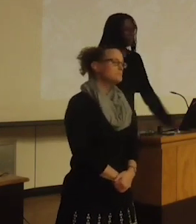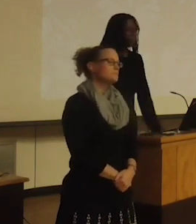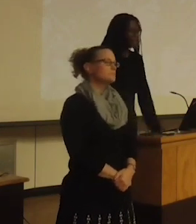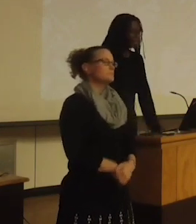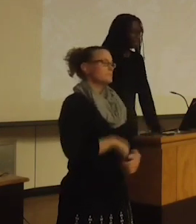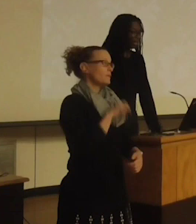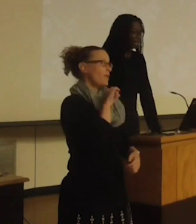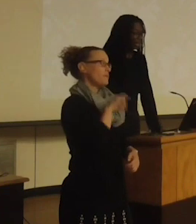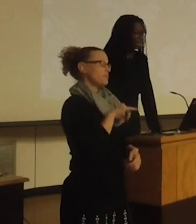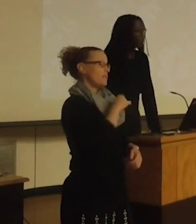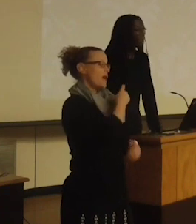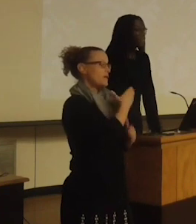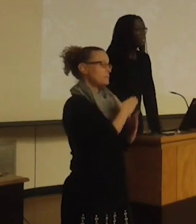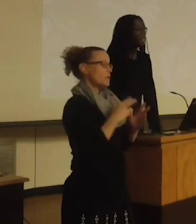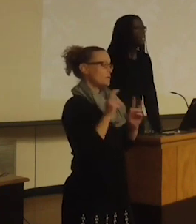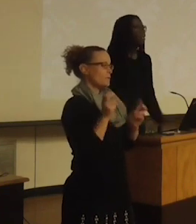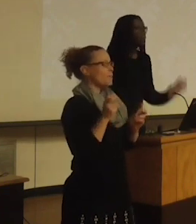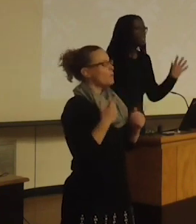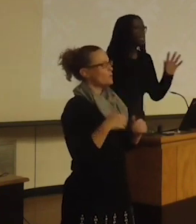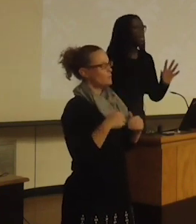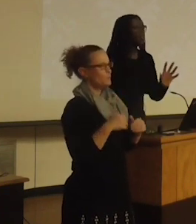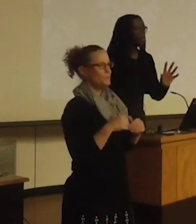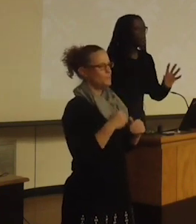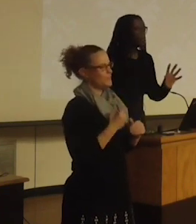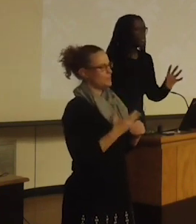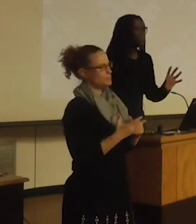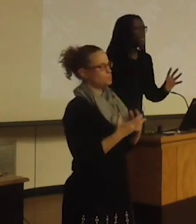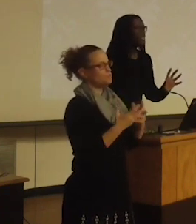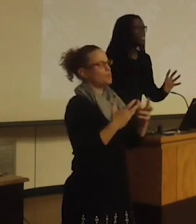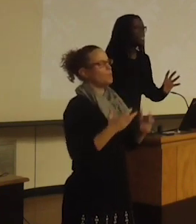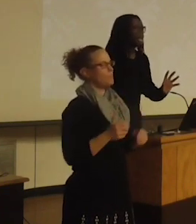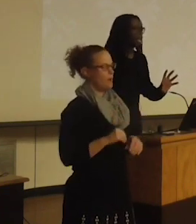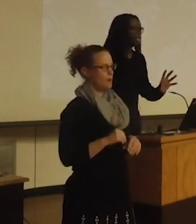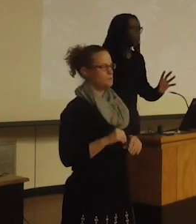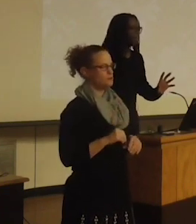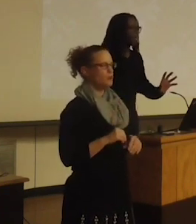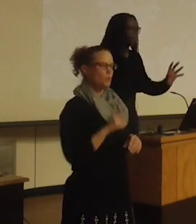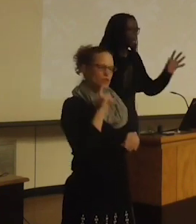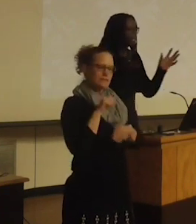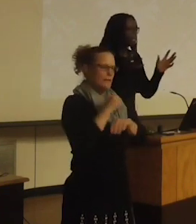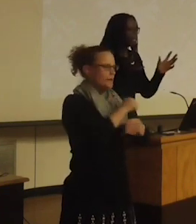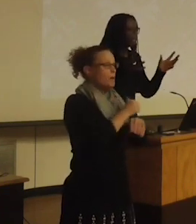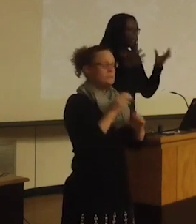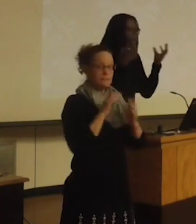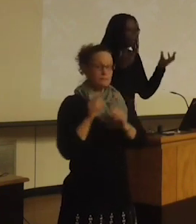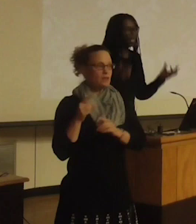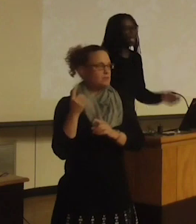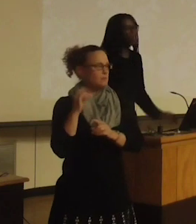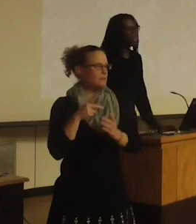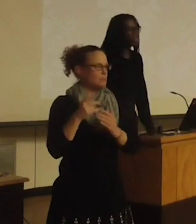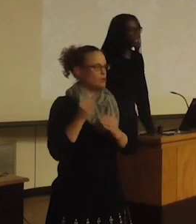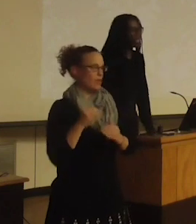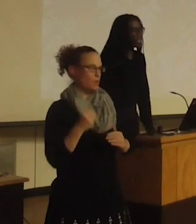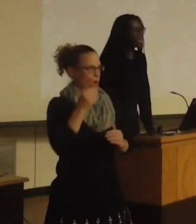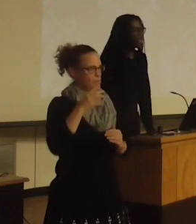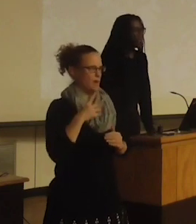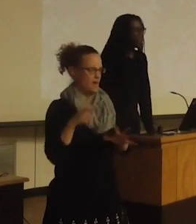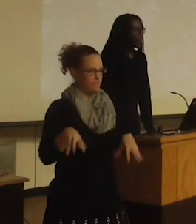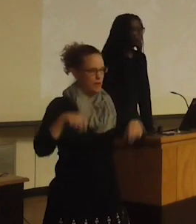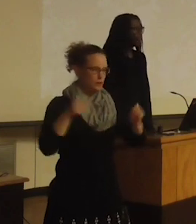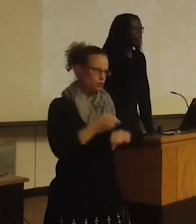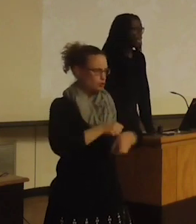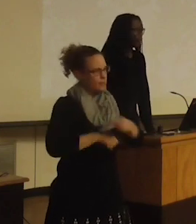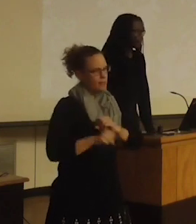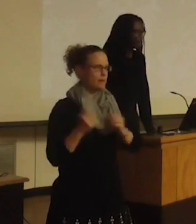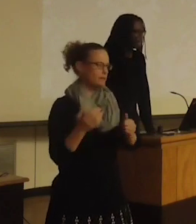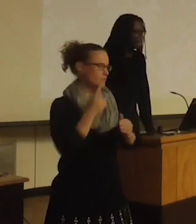This part of the quote is, like, it's incredibly telling. Once again, we're framing civilization as something that a project that, like, white men have undertaken